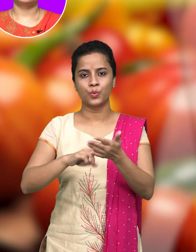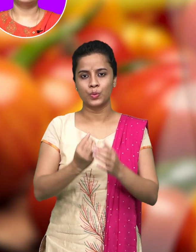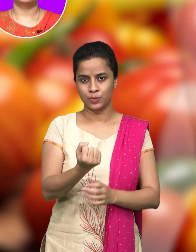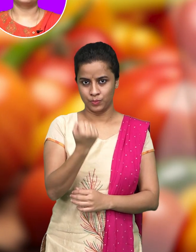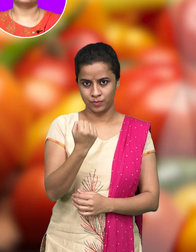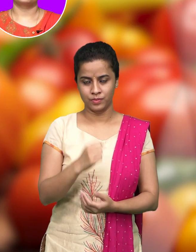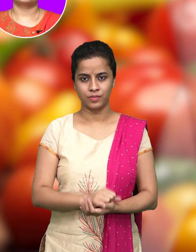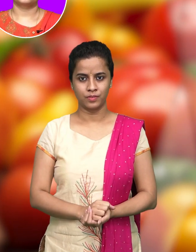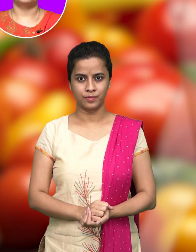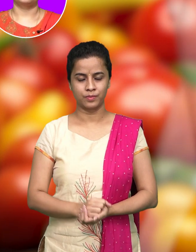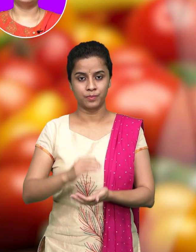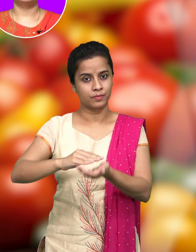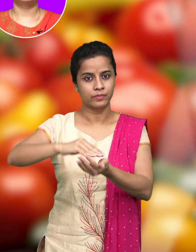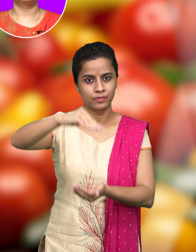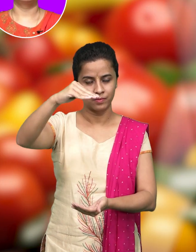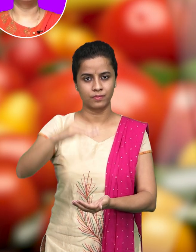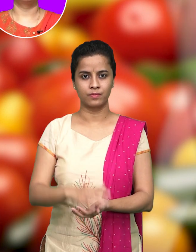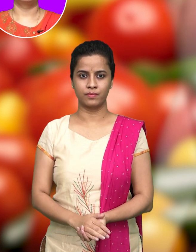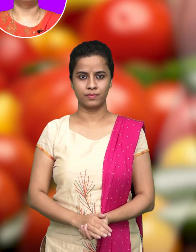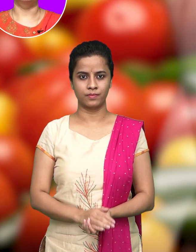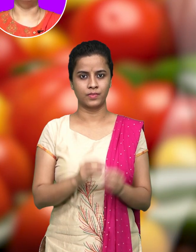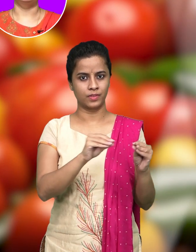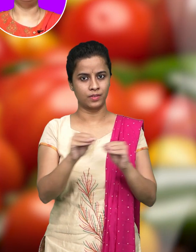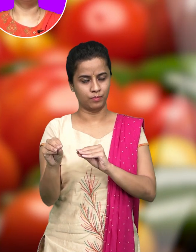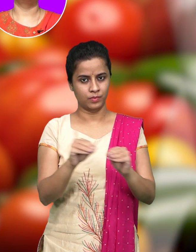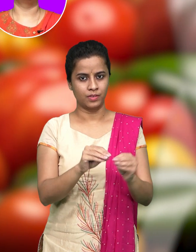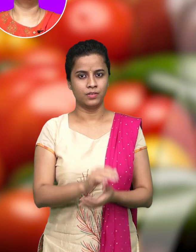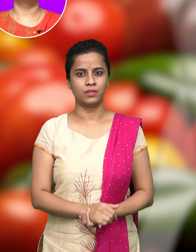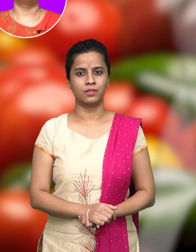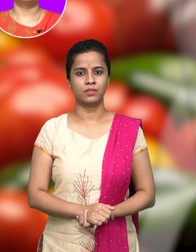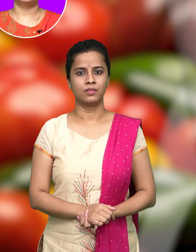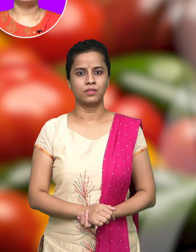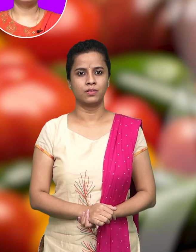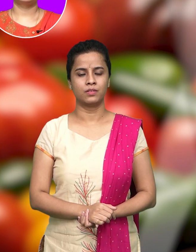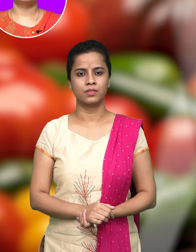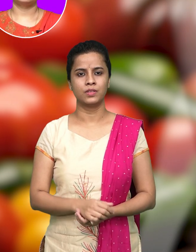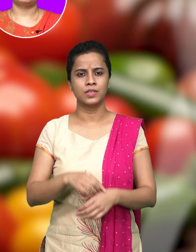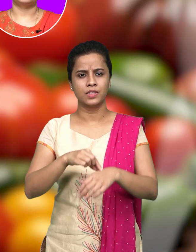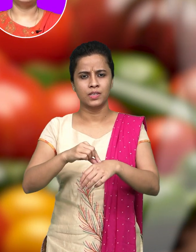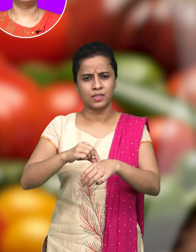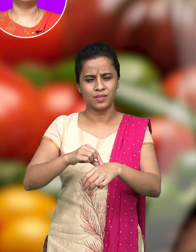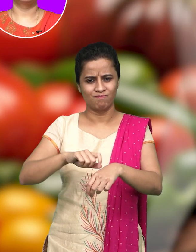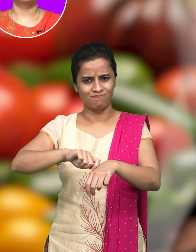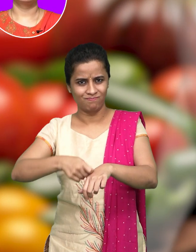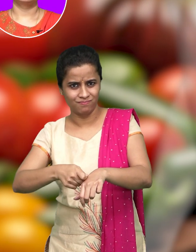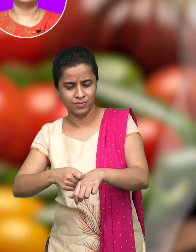nutrition, growth, movement, response to stimuli,